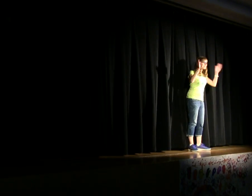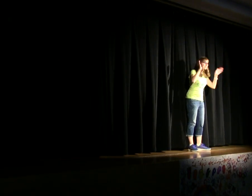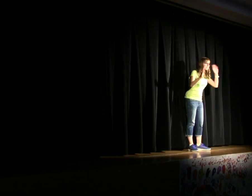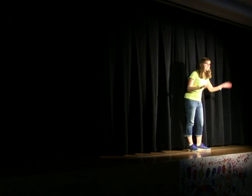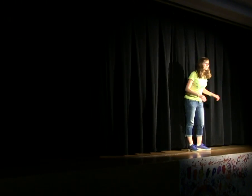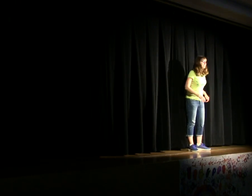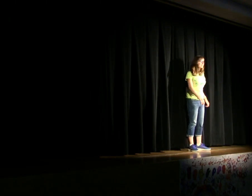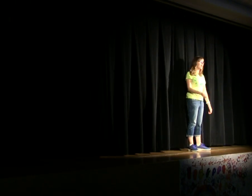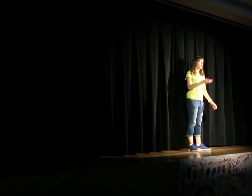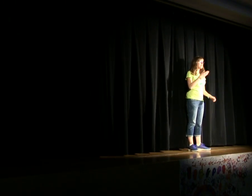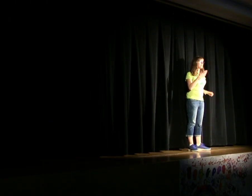Hi,